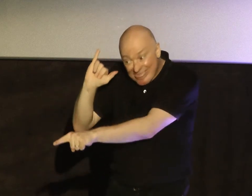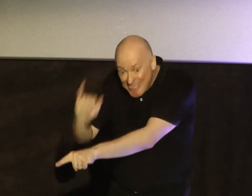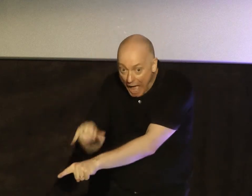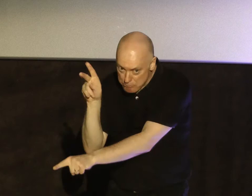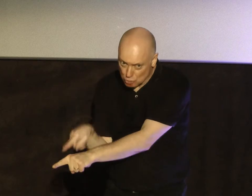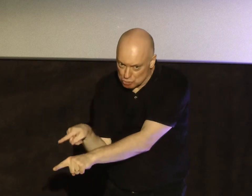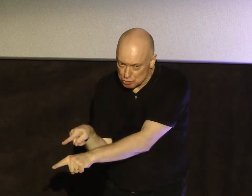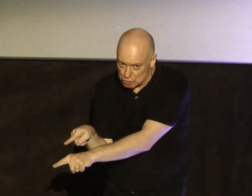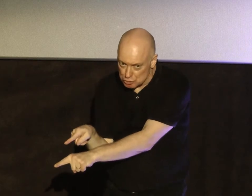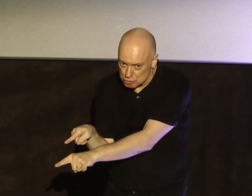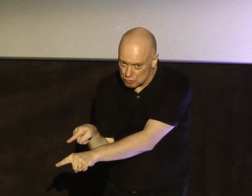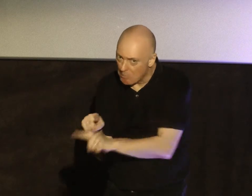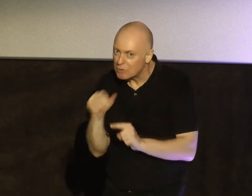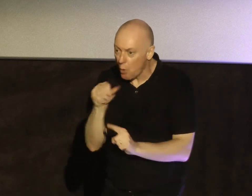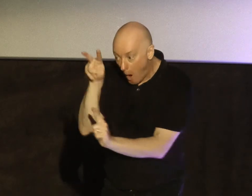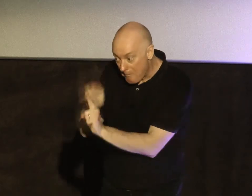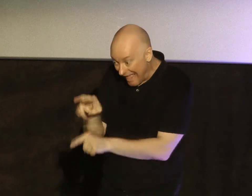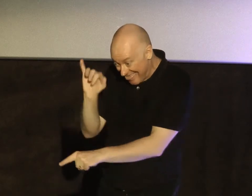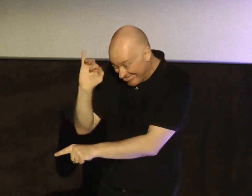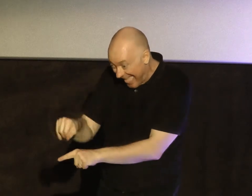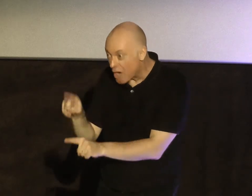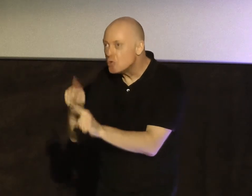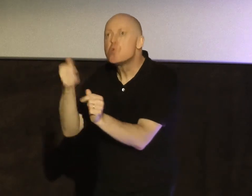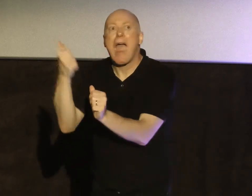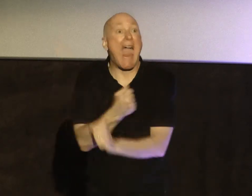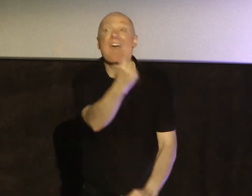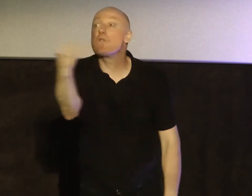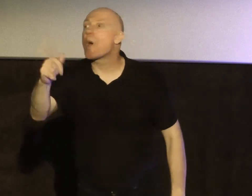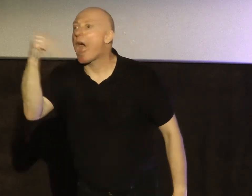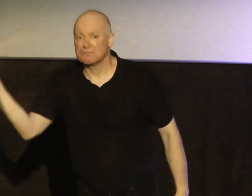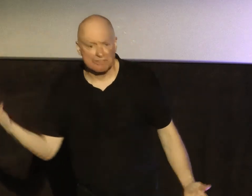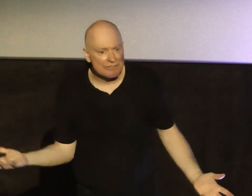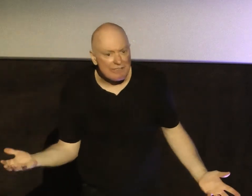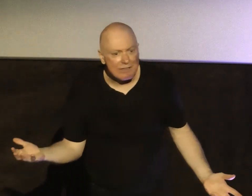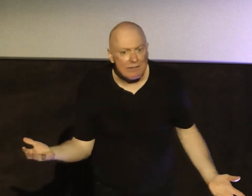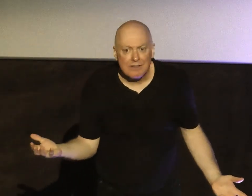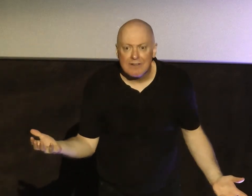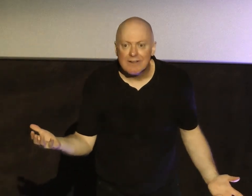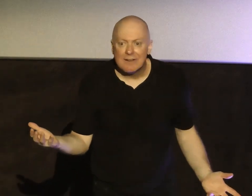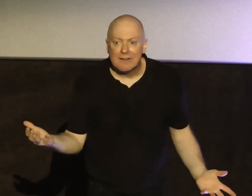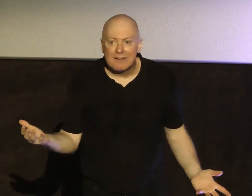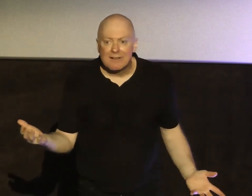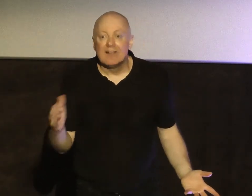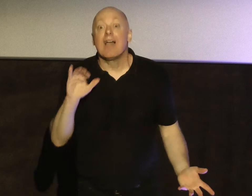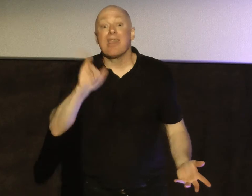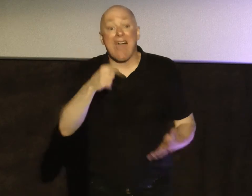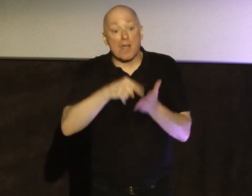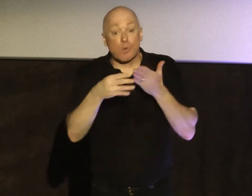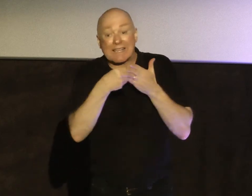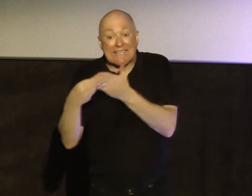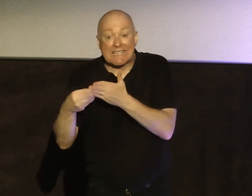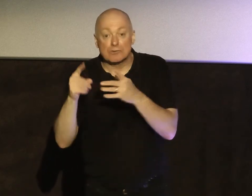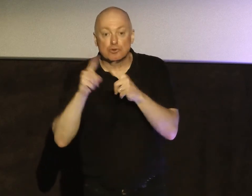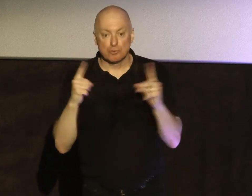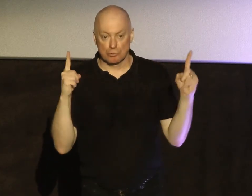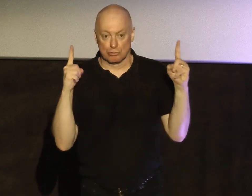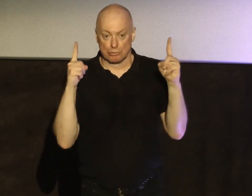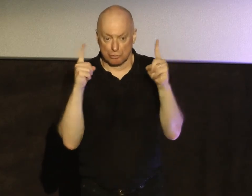But don't apply your experience with that person to everyone else. That's what leads to complex and